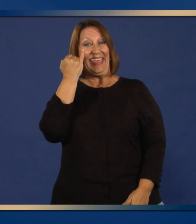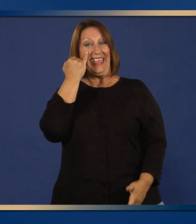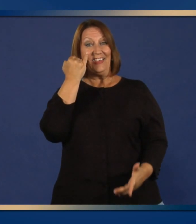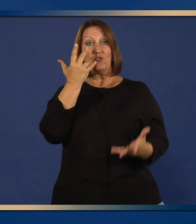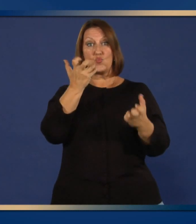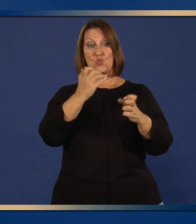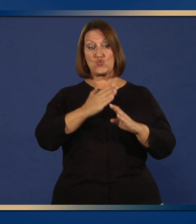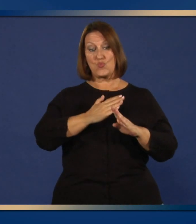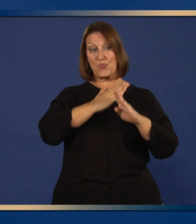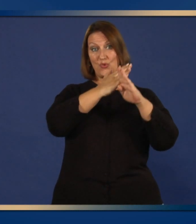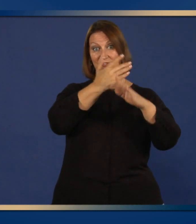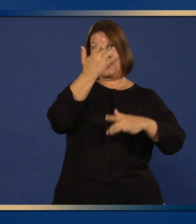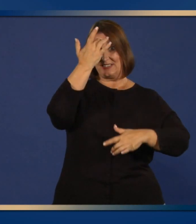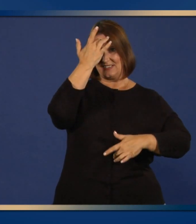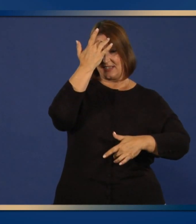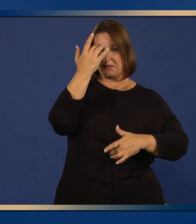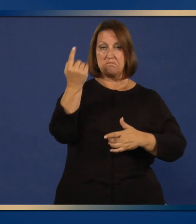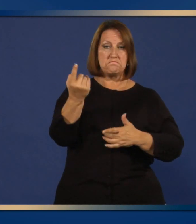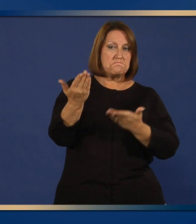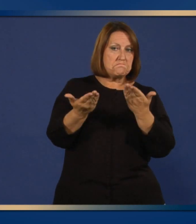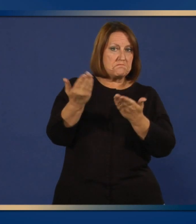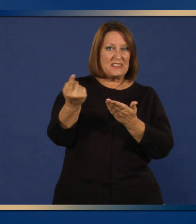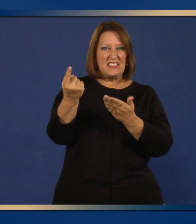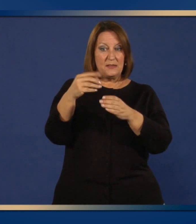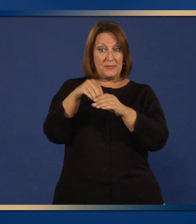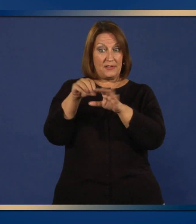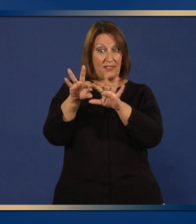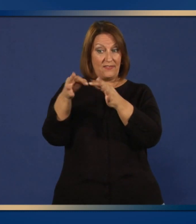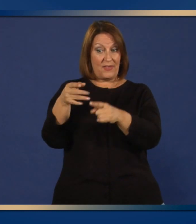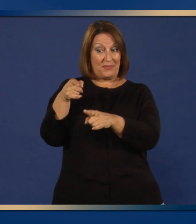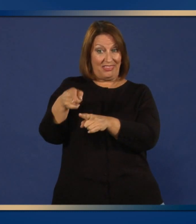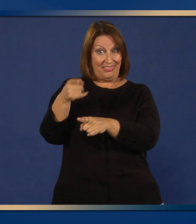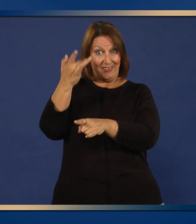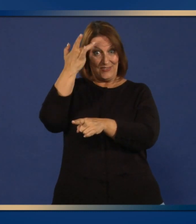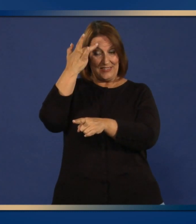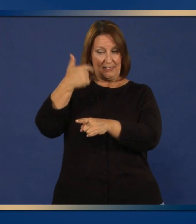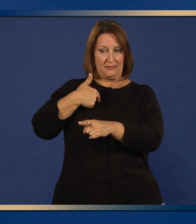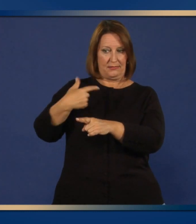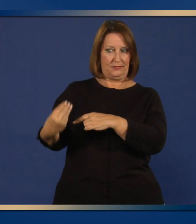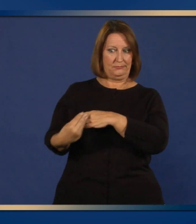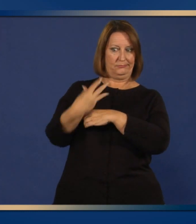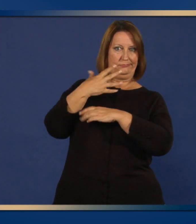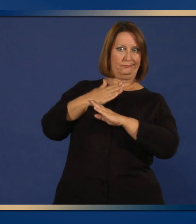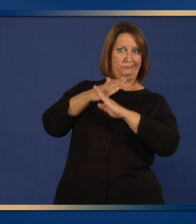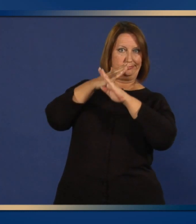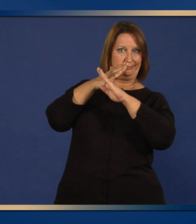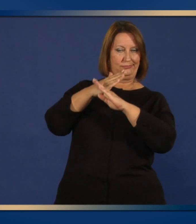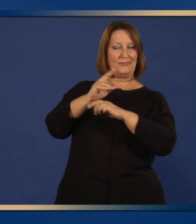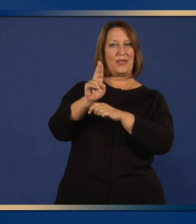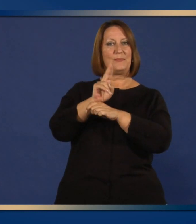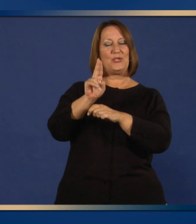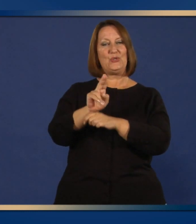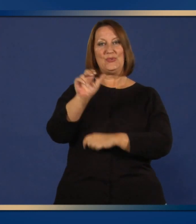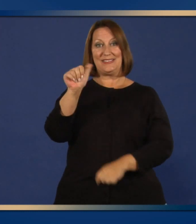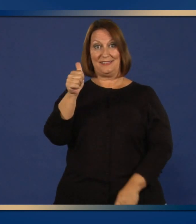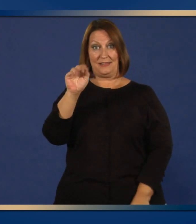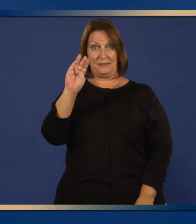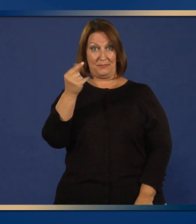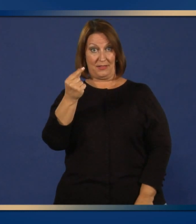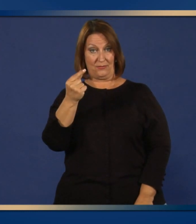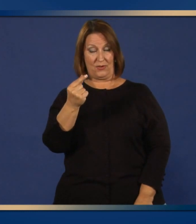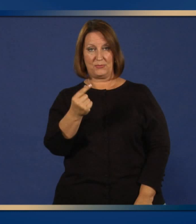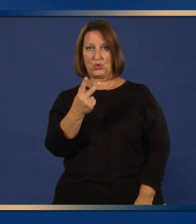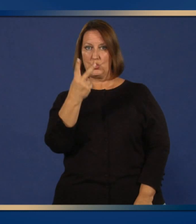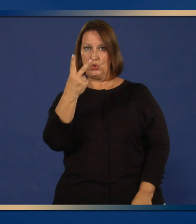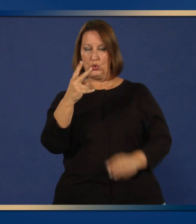For prevention in household setting, 10 milligrams or 2 inhalations